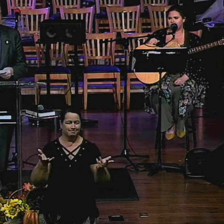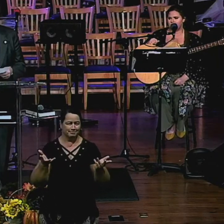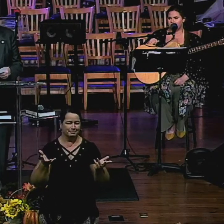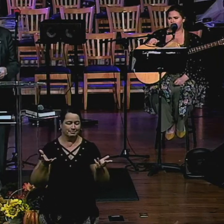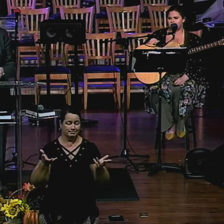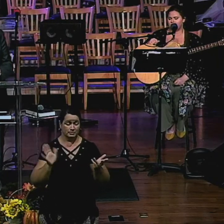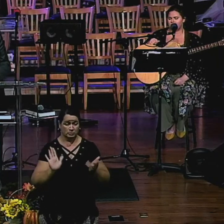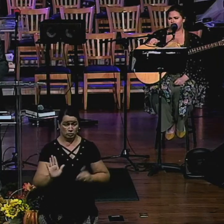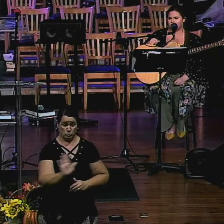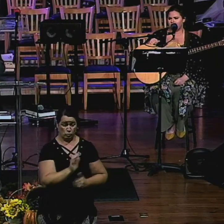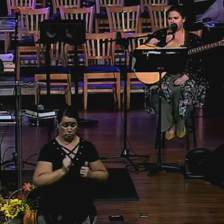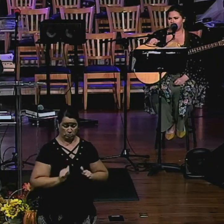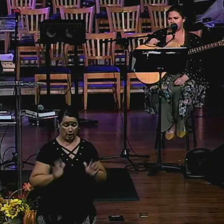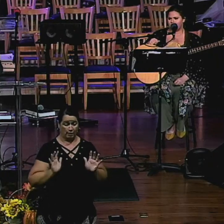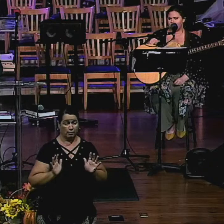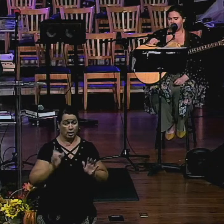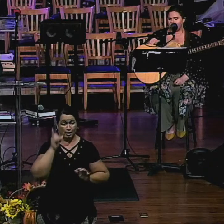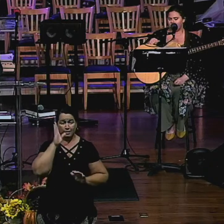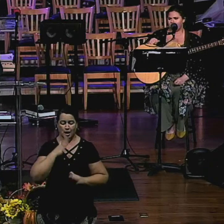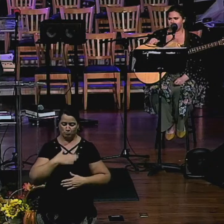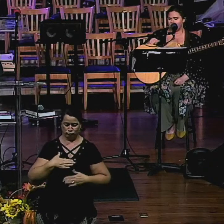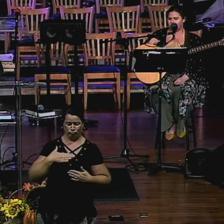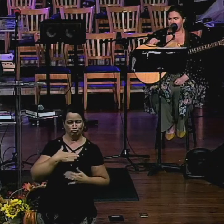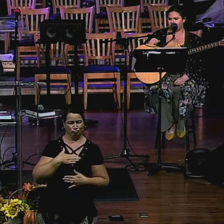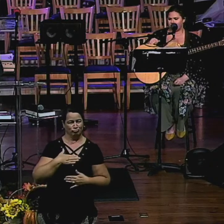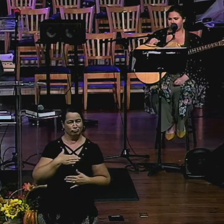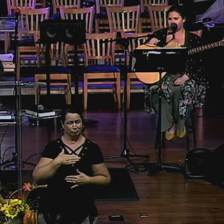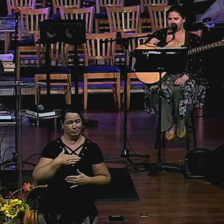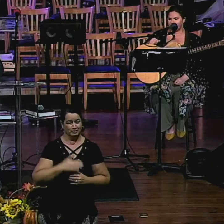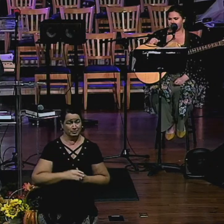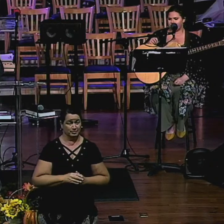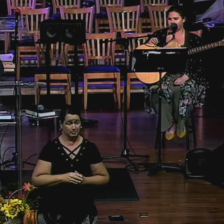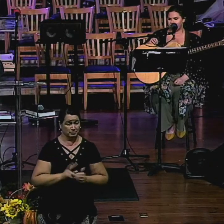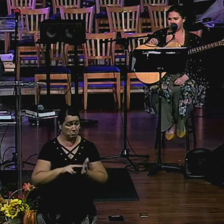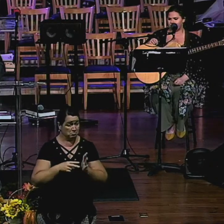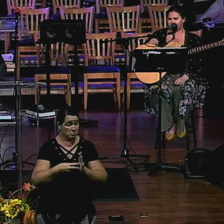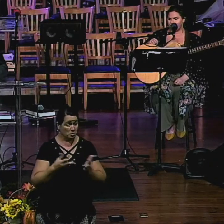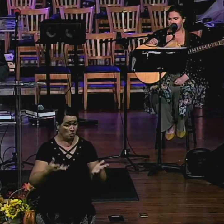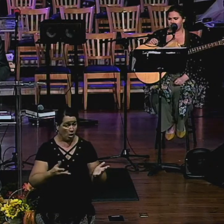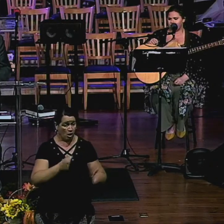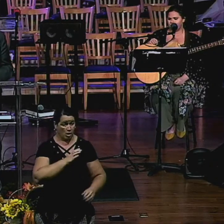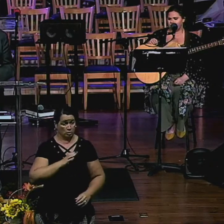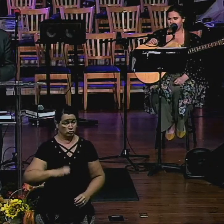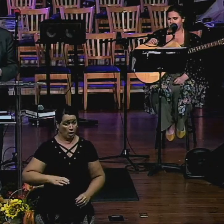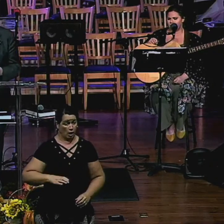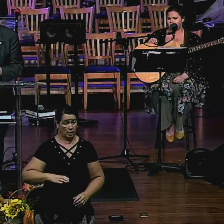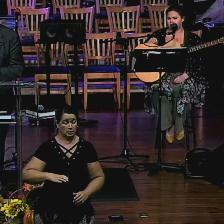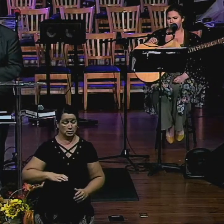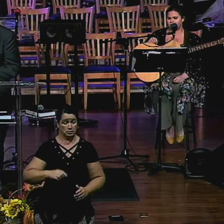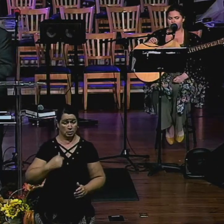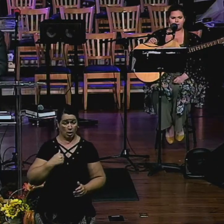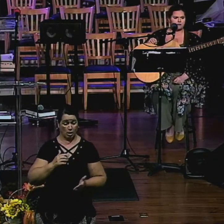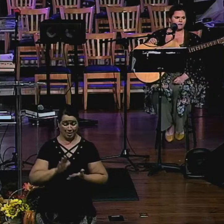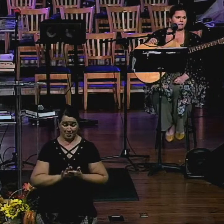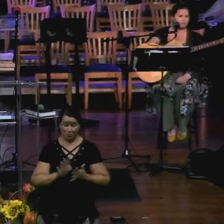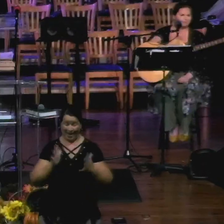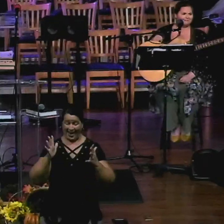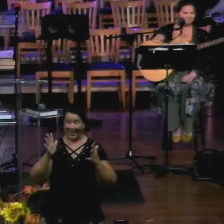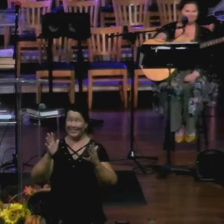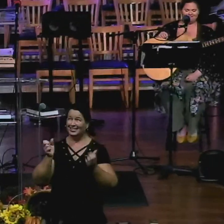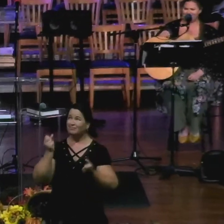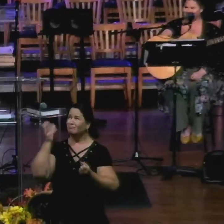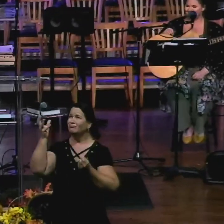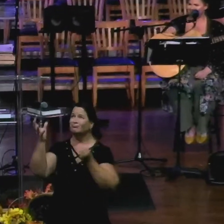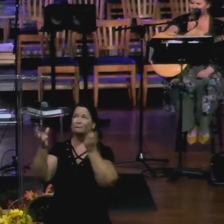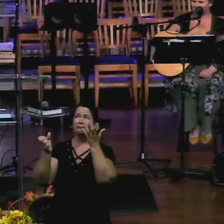such sacrifices, God is well pleased. Christ, the one to whom we're to offer the praise of our lips and to the Father